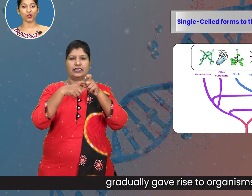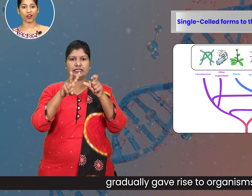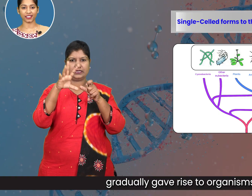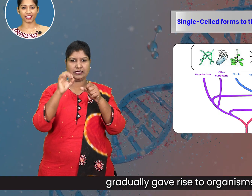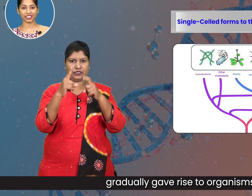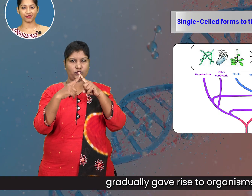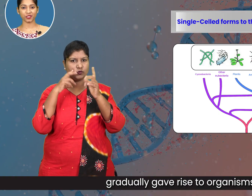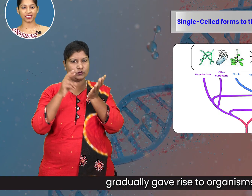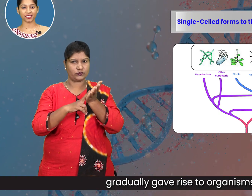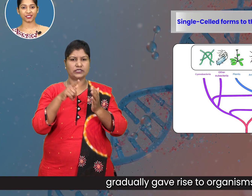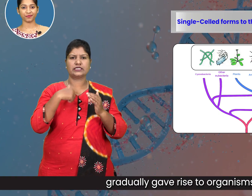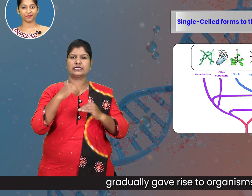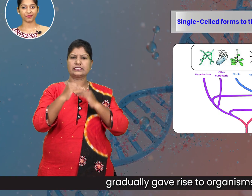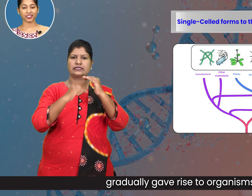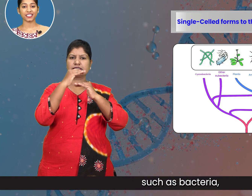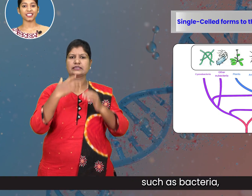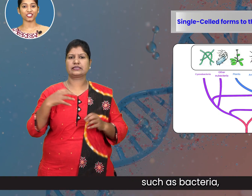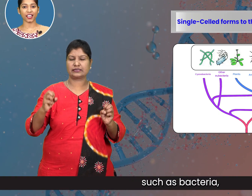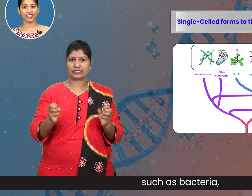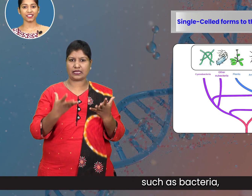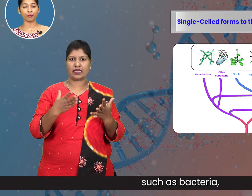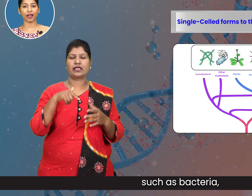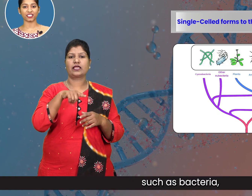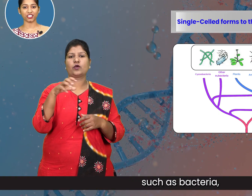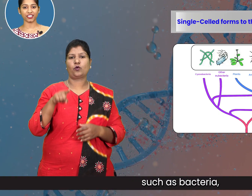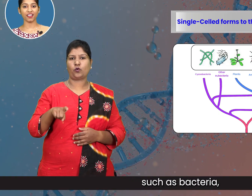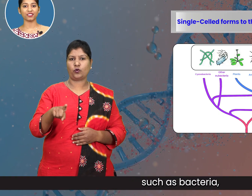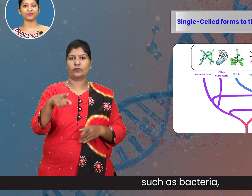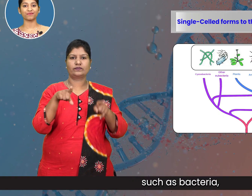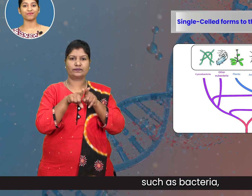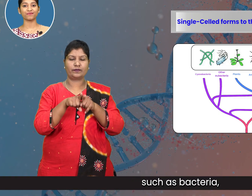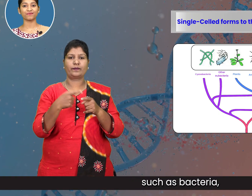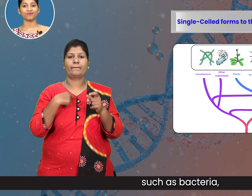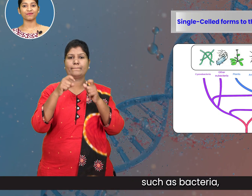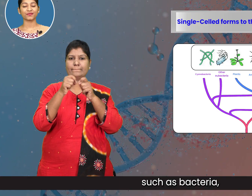rise to organisms such as bacteria,